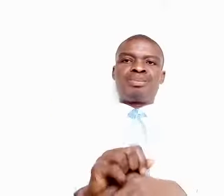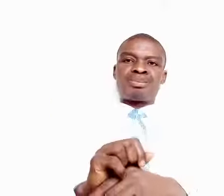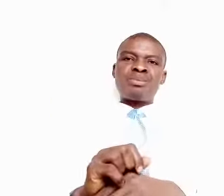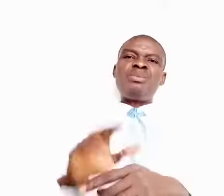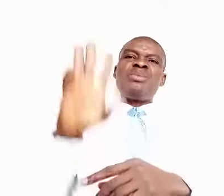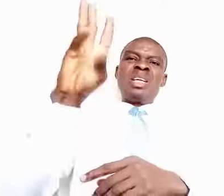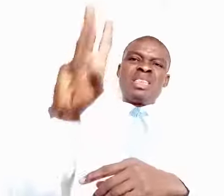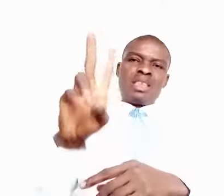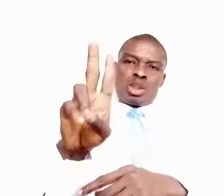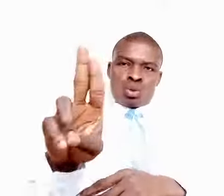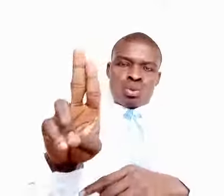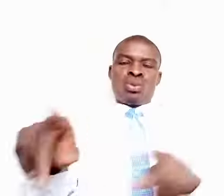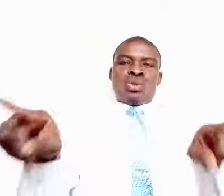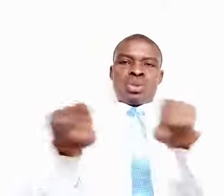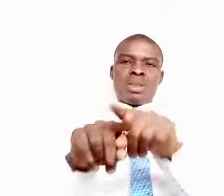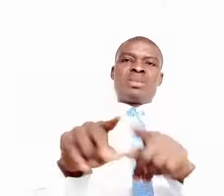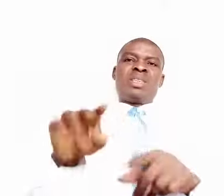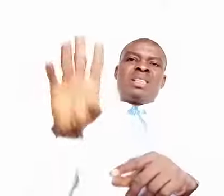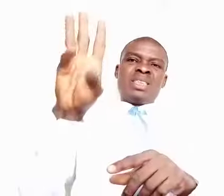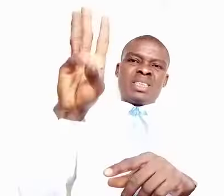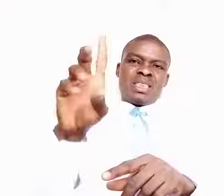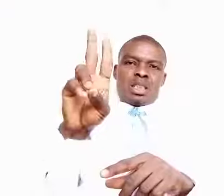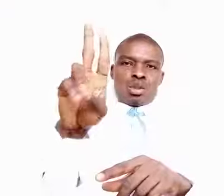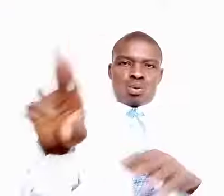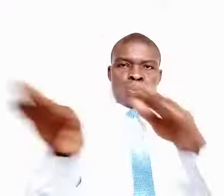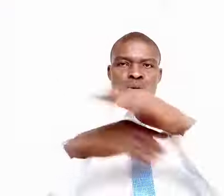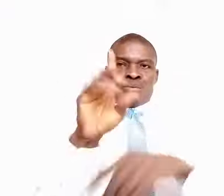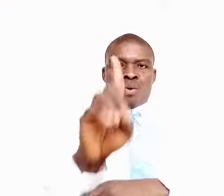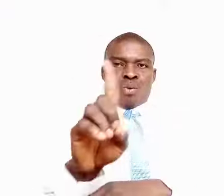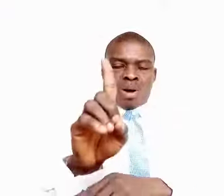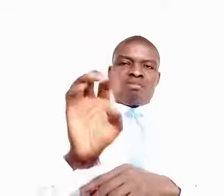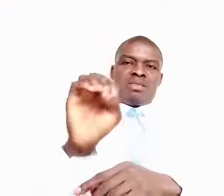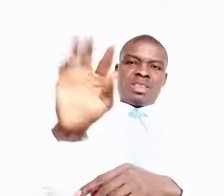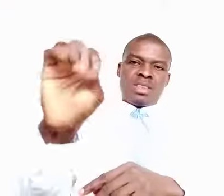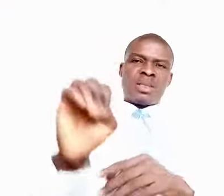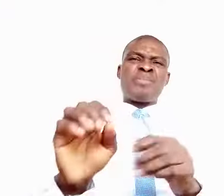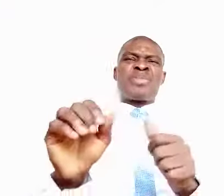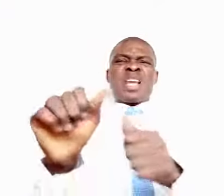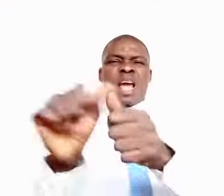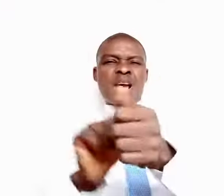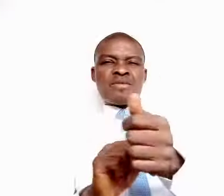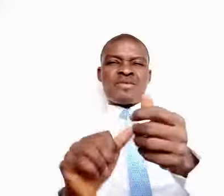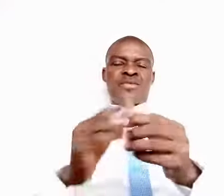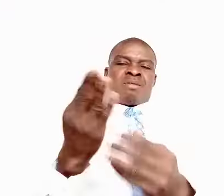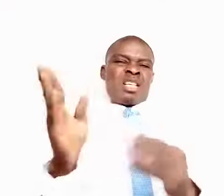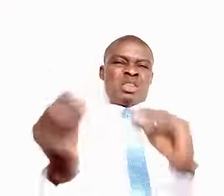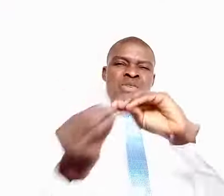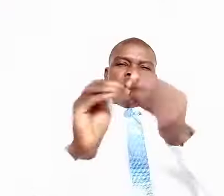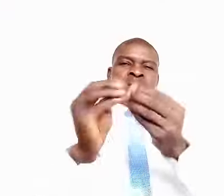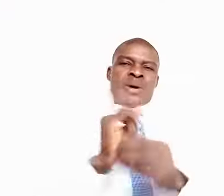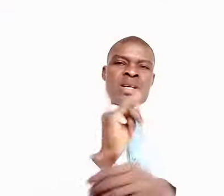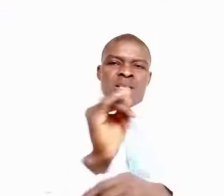62 equals 62 over 1, and so on. So every natural number is an improper